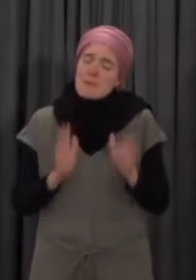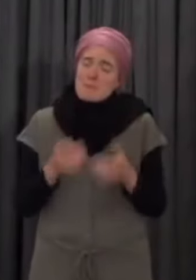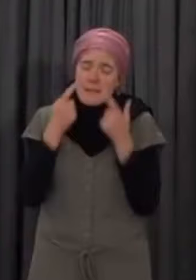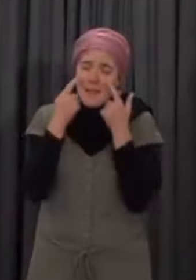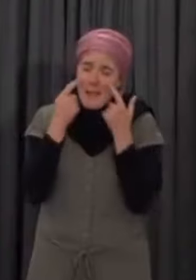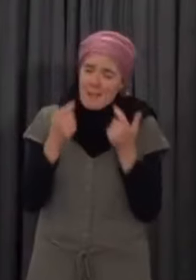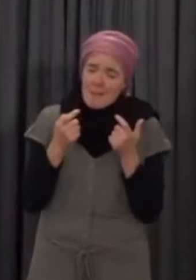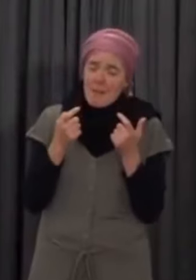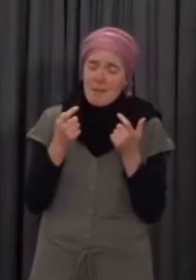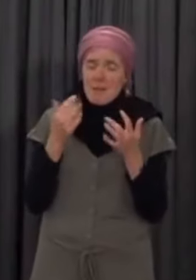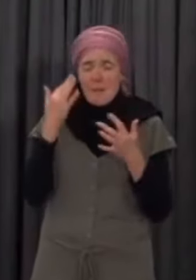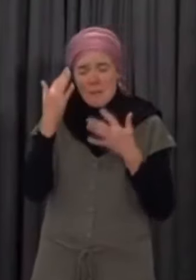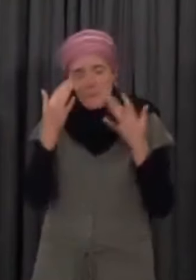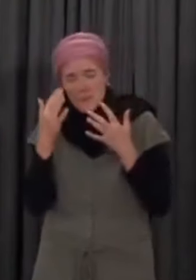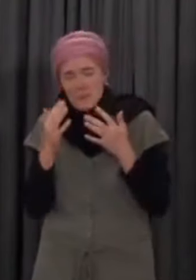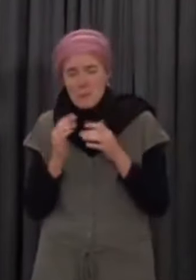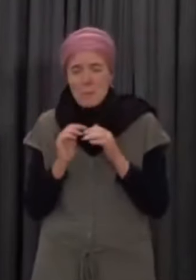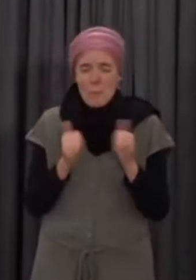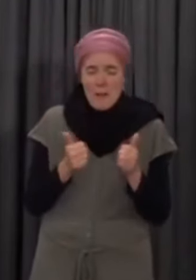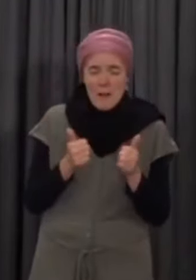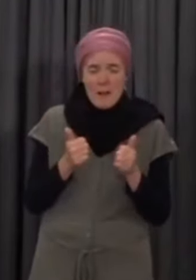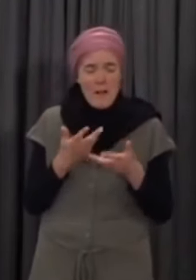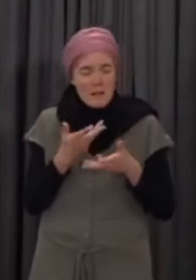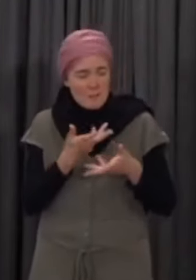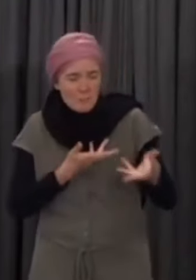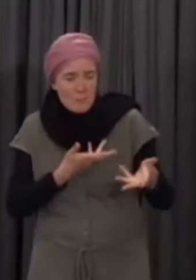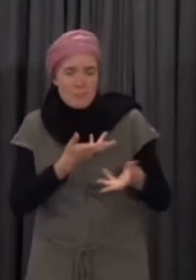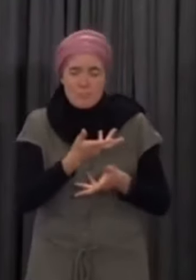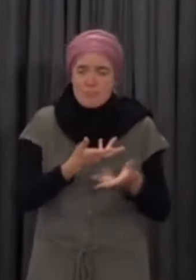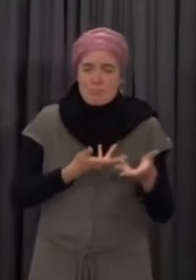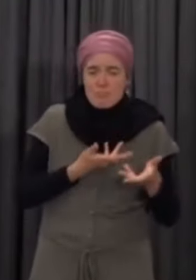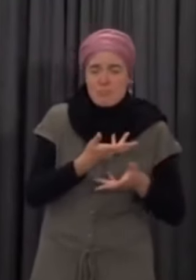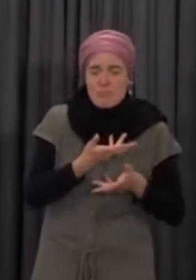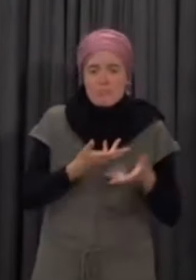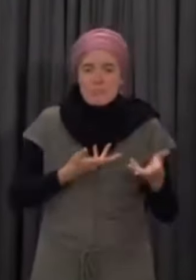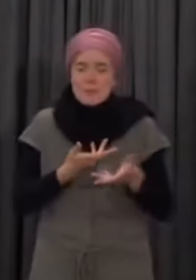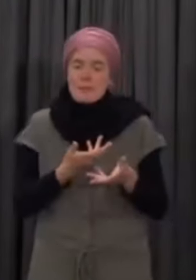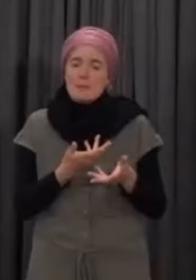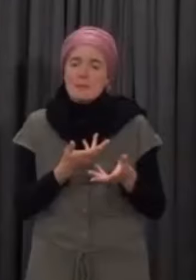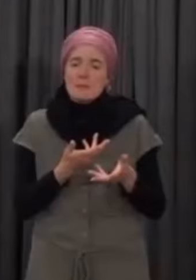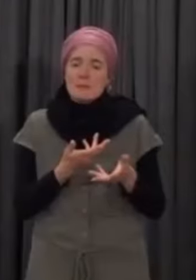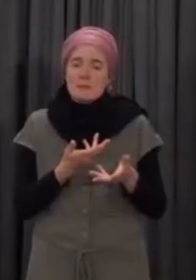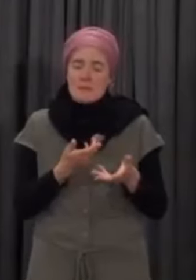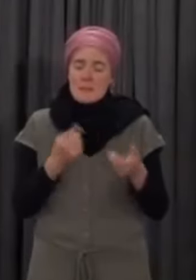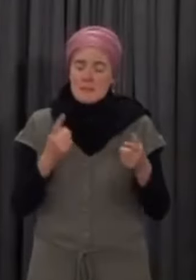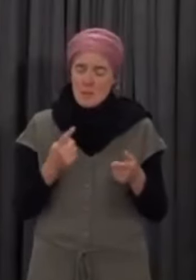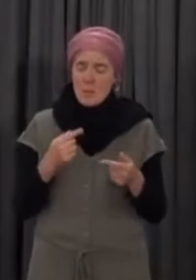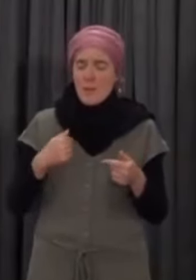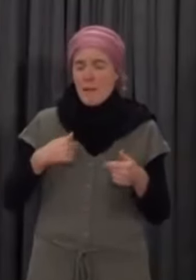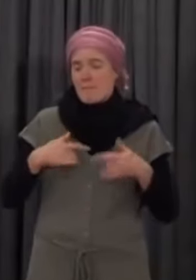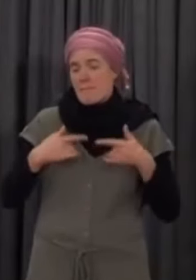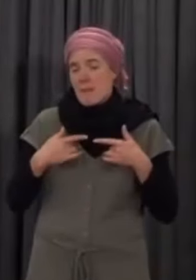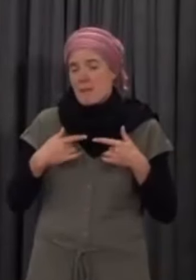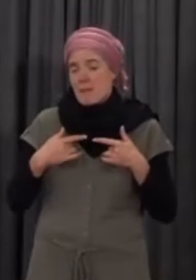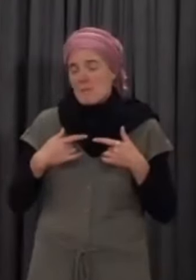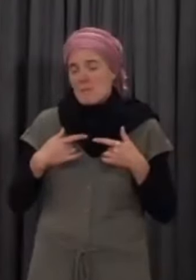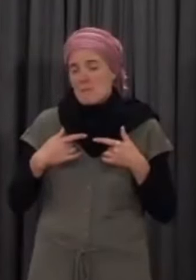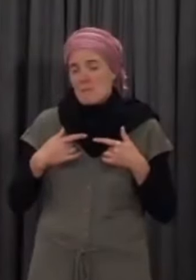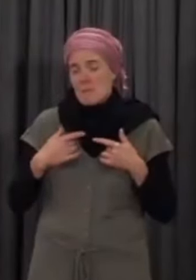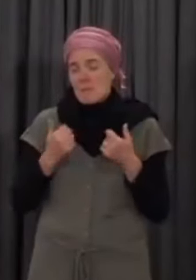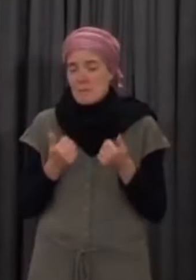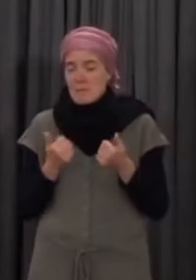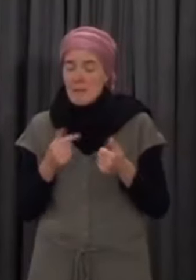to have a dialogue with people in Wales, and that way I remain confident it will be possible to lift the lockdown, which is